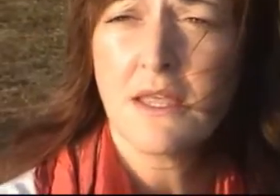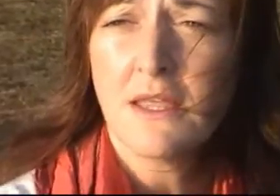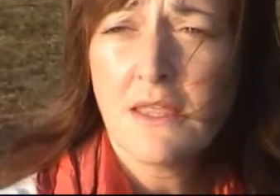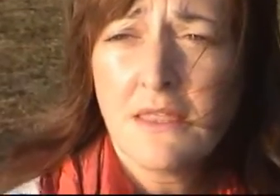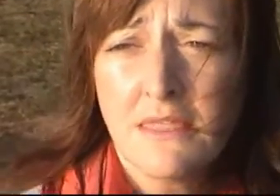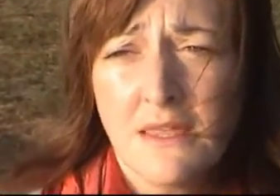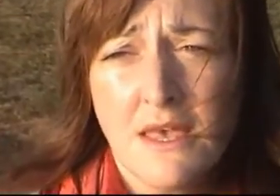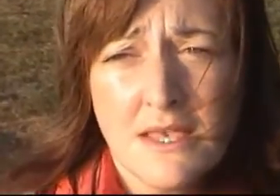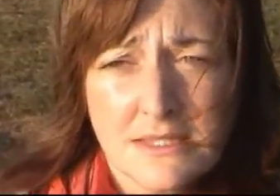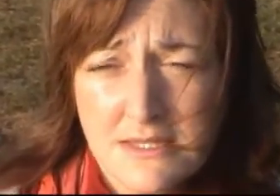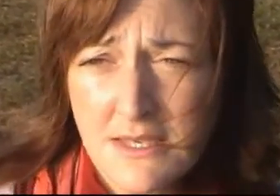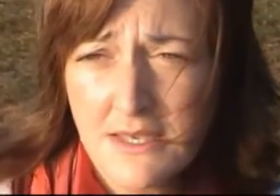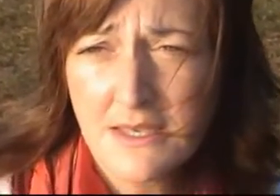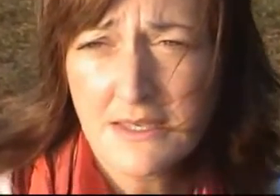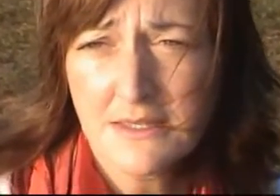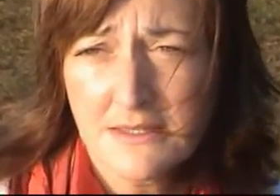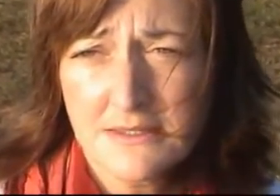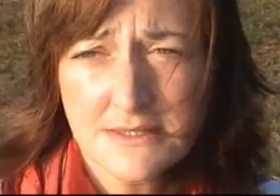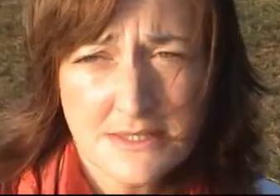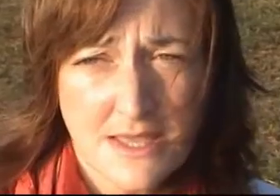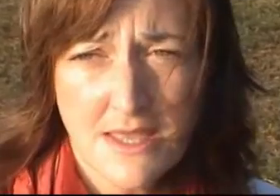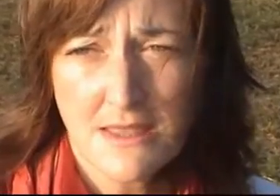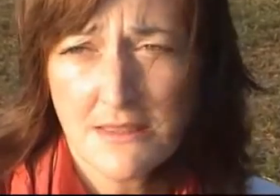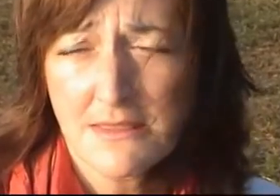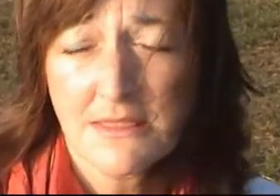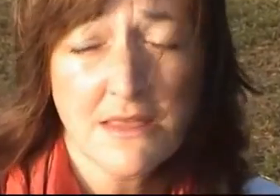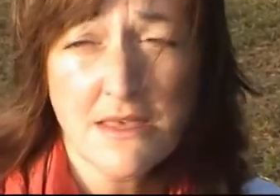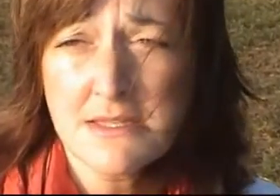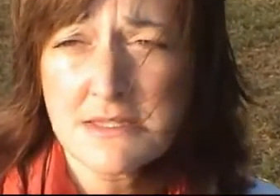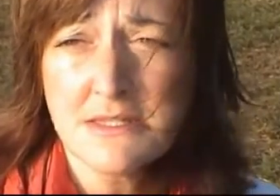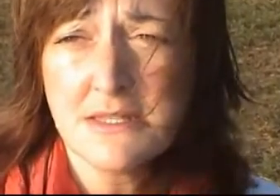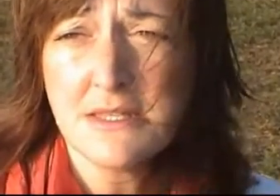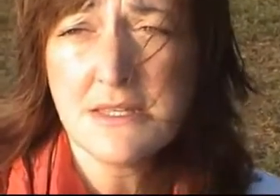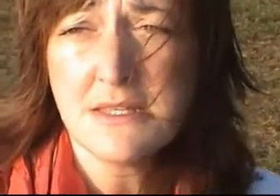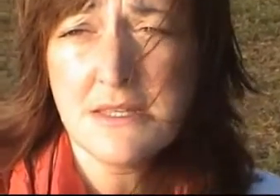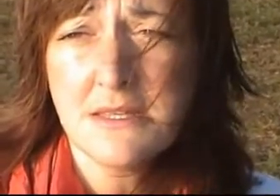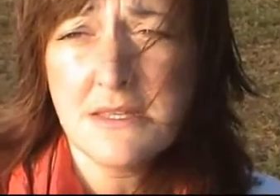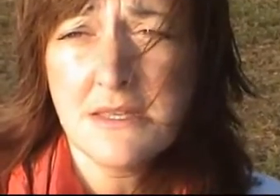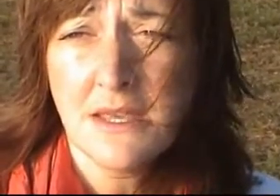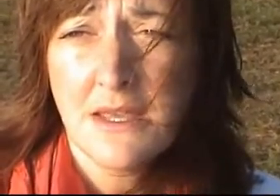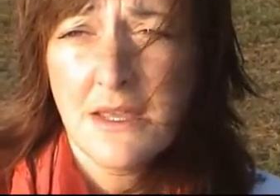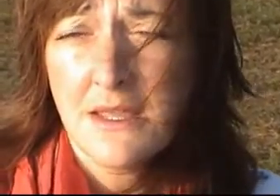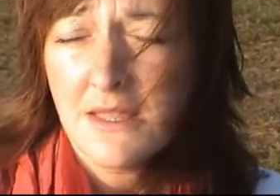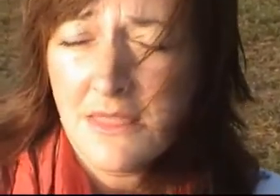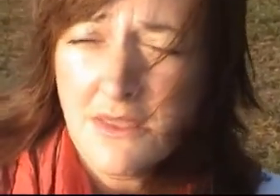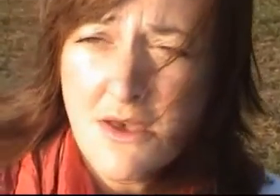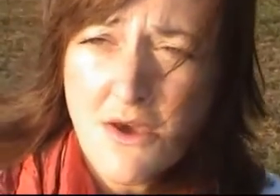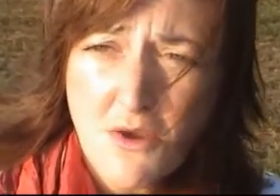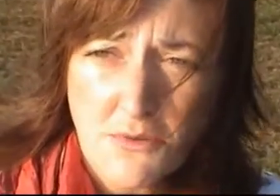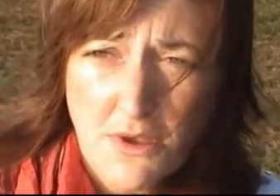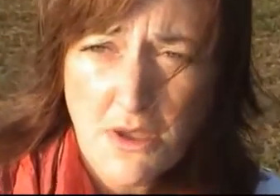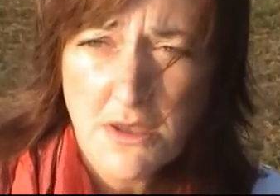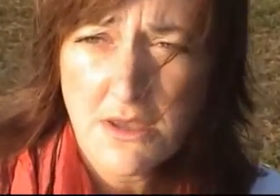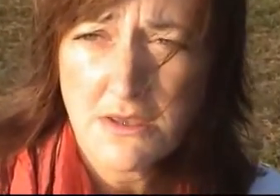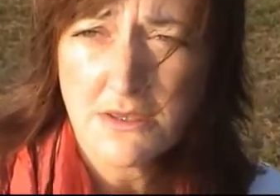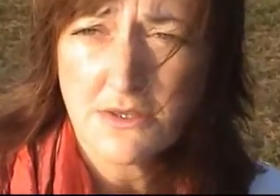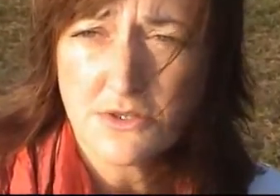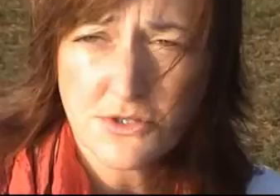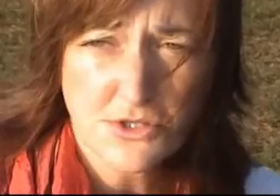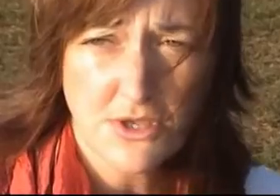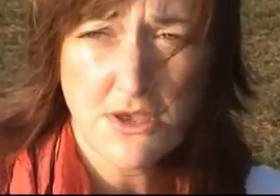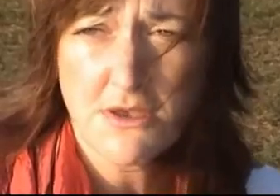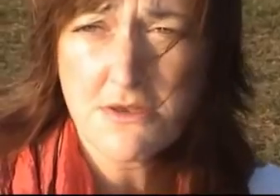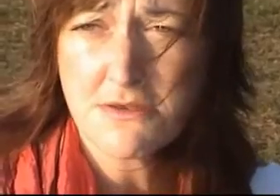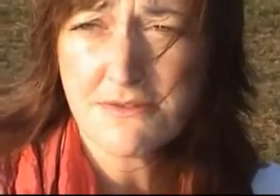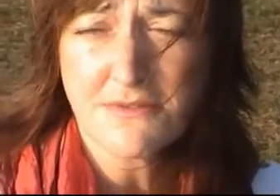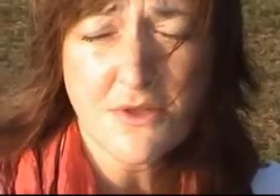heart, the sand and the sea, the